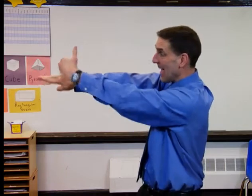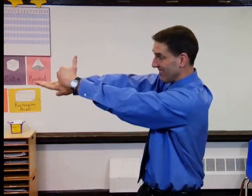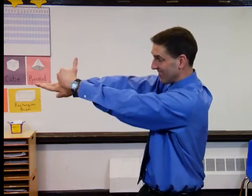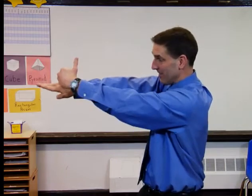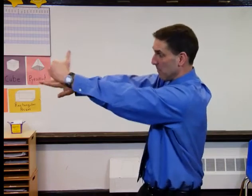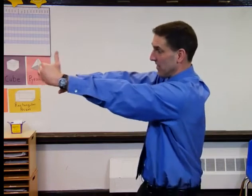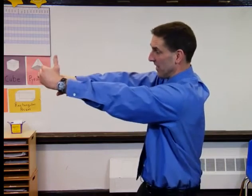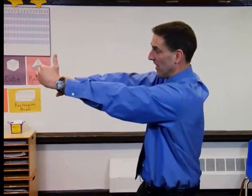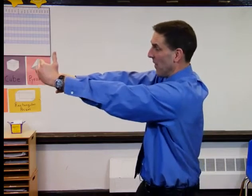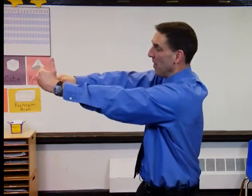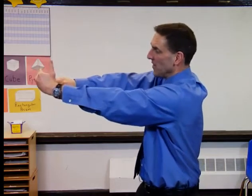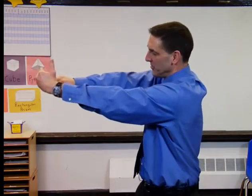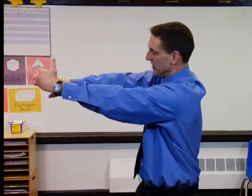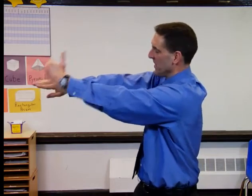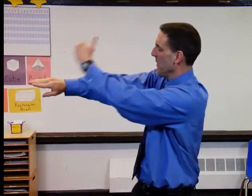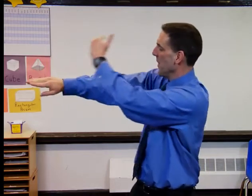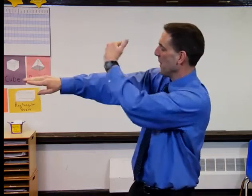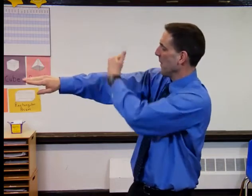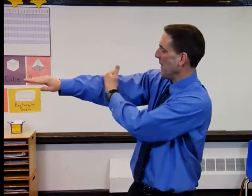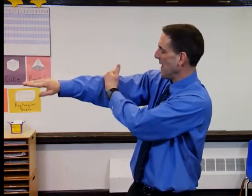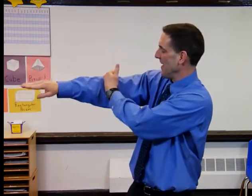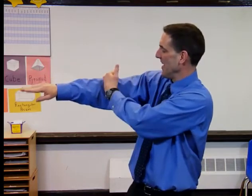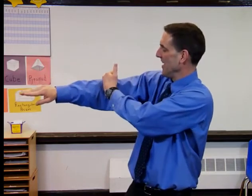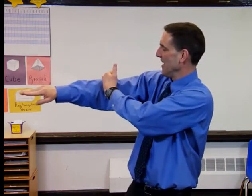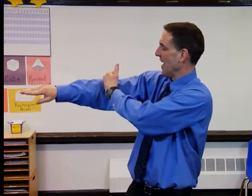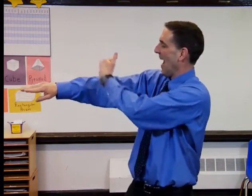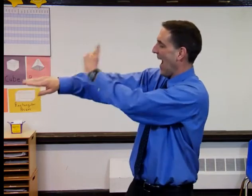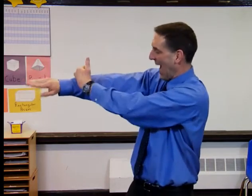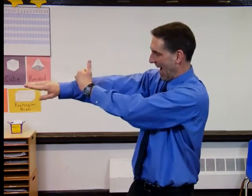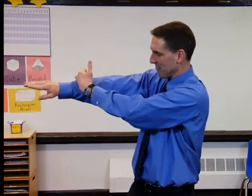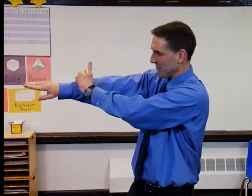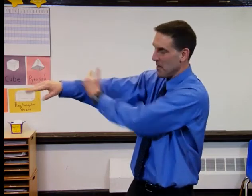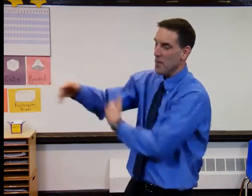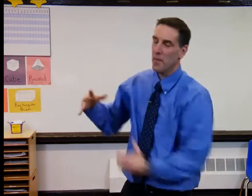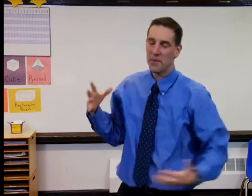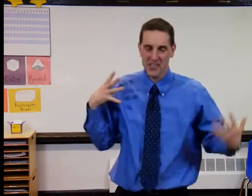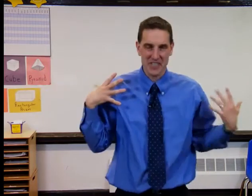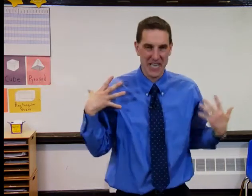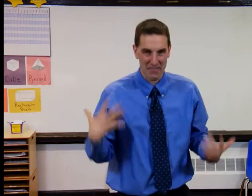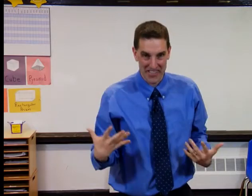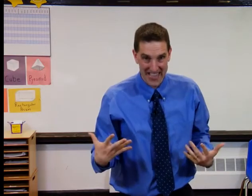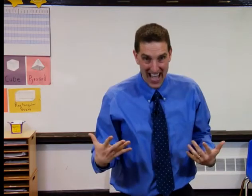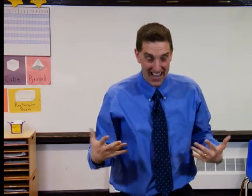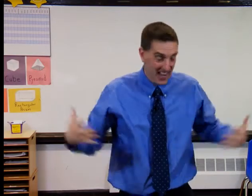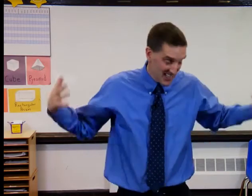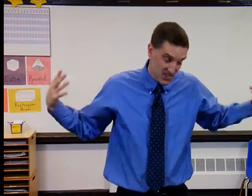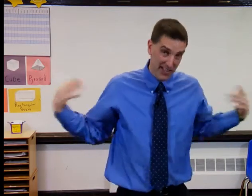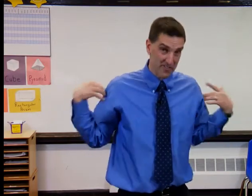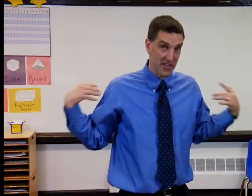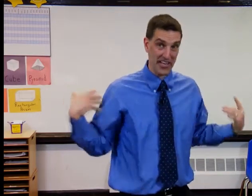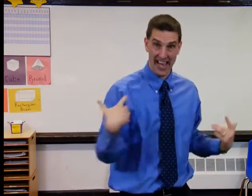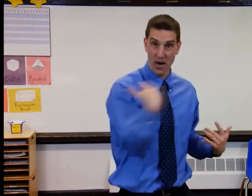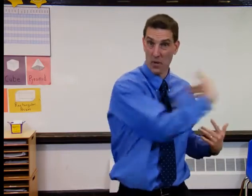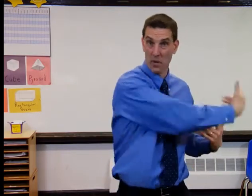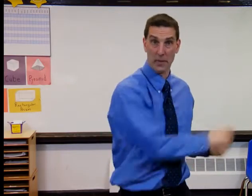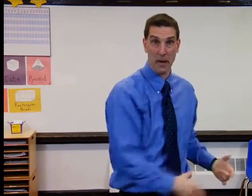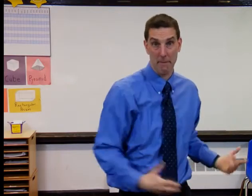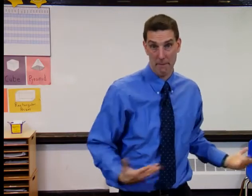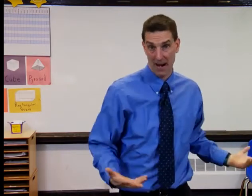eighths, but you can go 0, 1, half. Once you've established that, it's really fun to count all the way up by